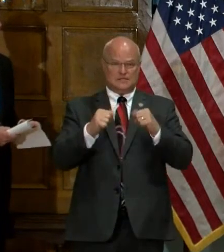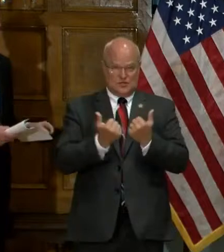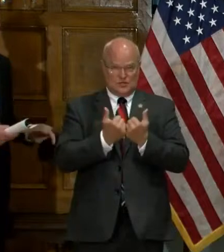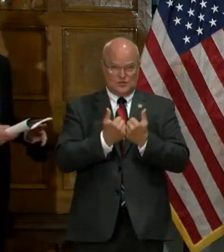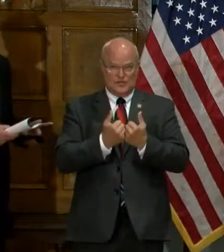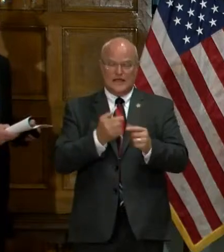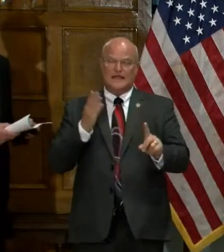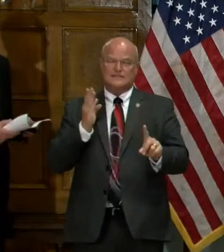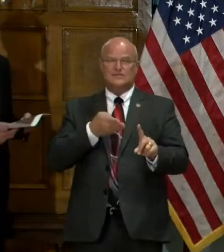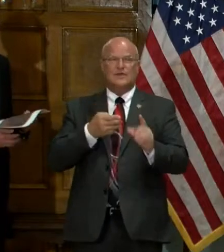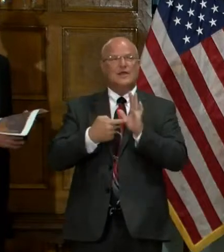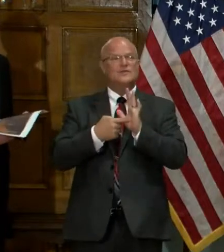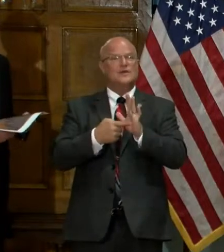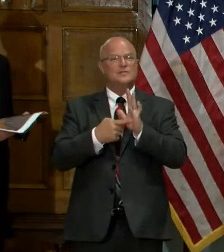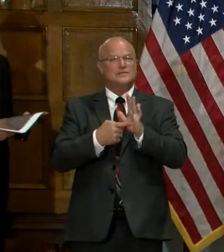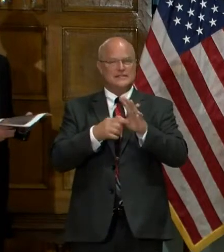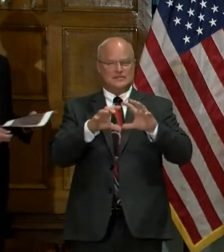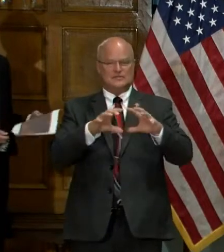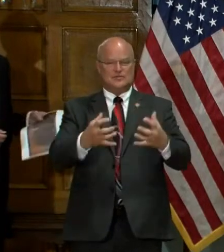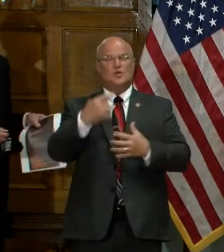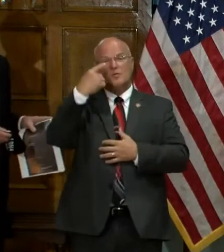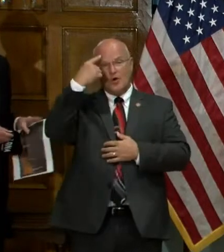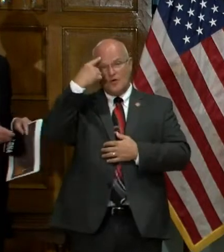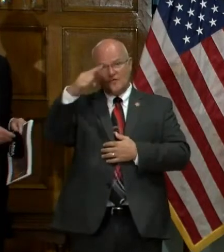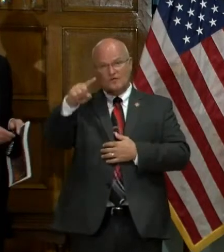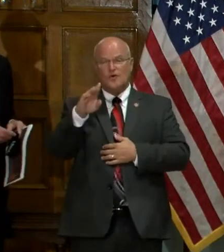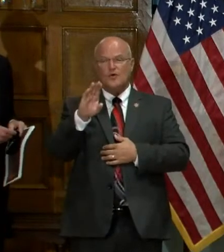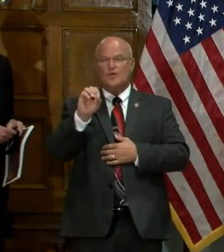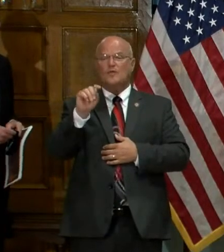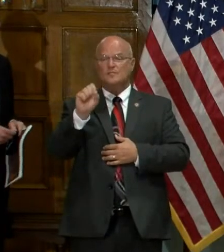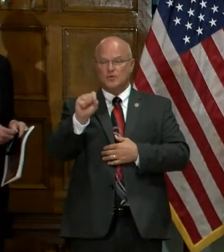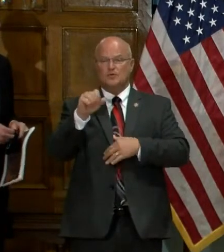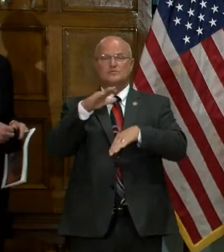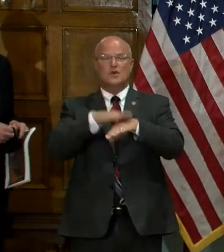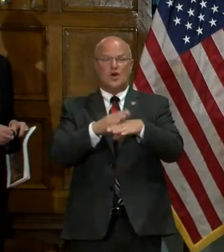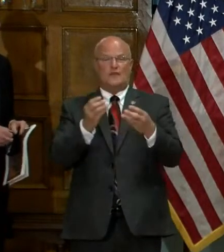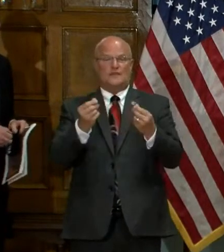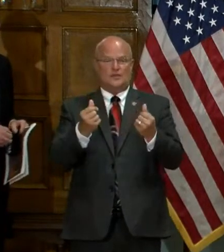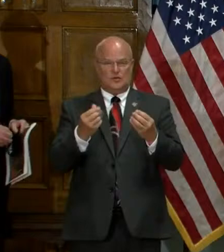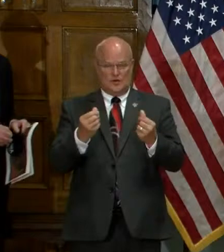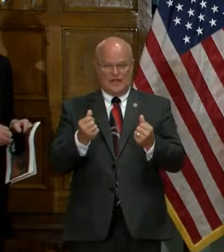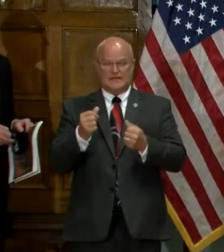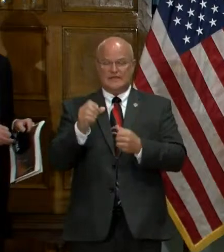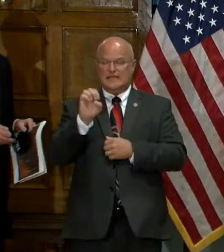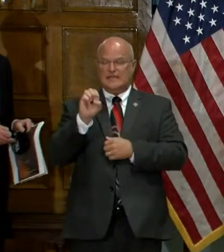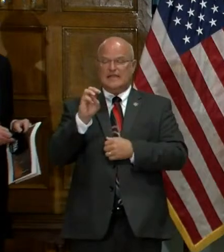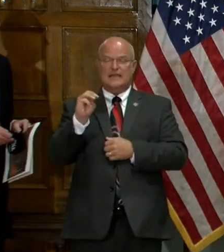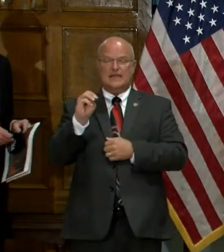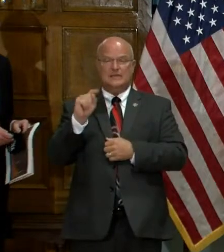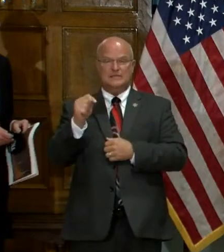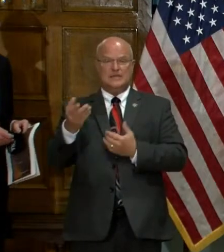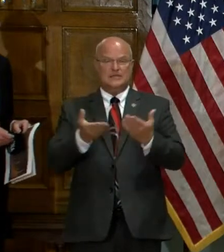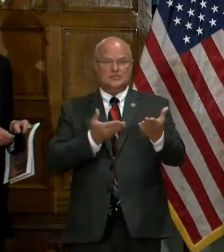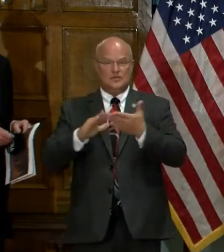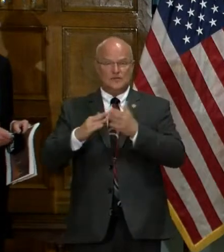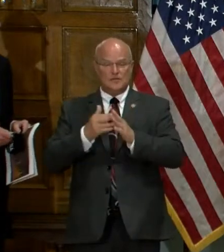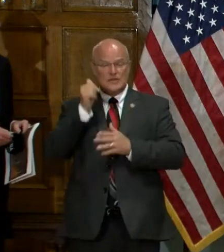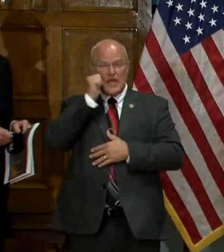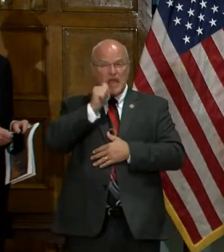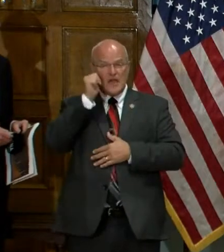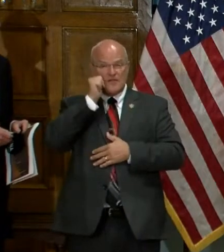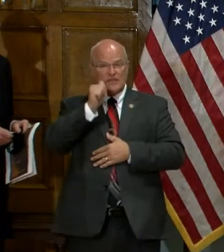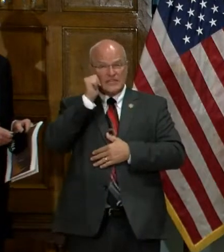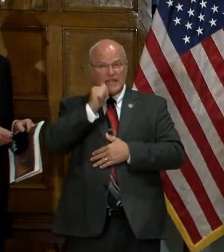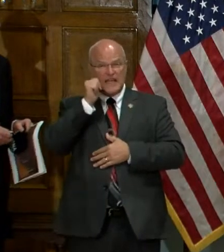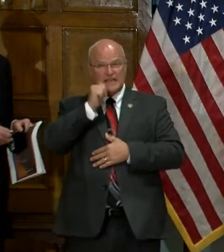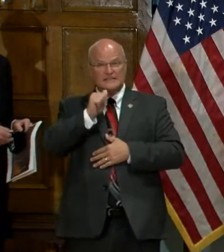is the direct representative body for the boots on the ground, the EMTs and the paramedics that serve our communities every day. As the